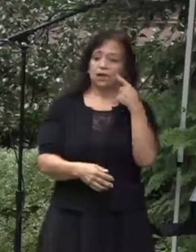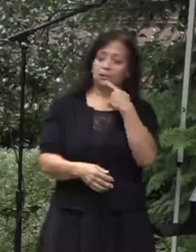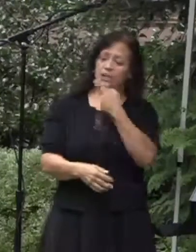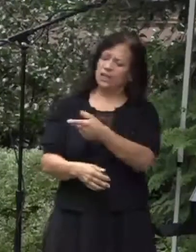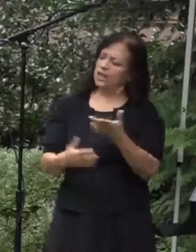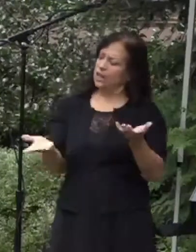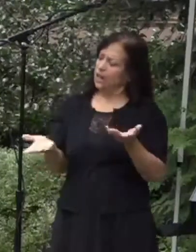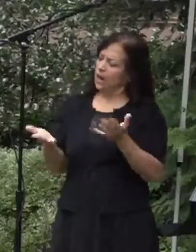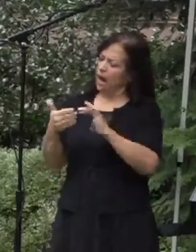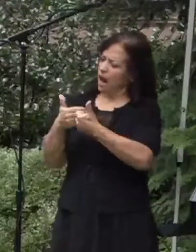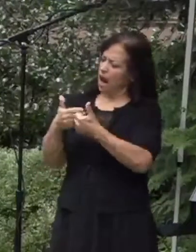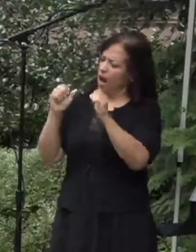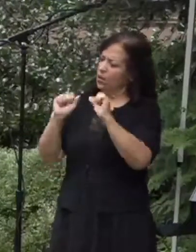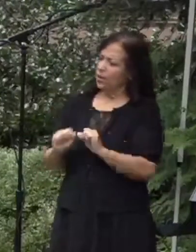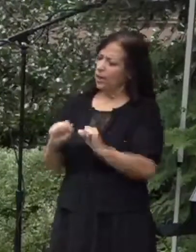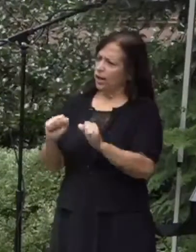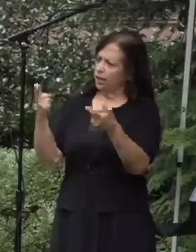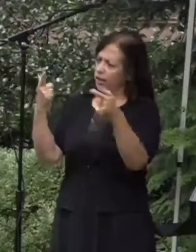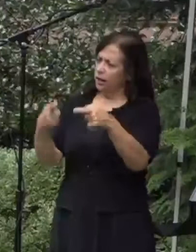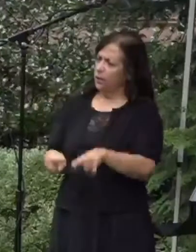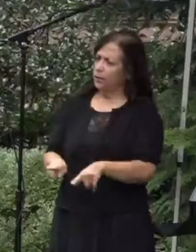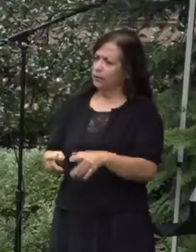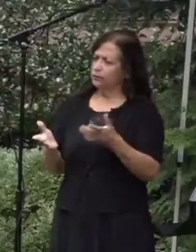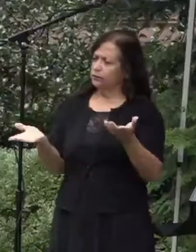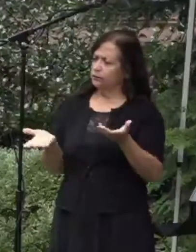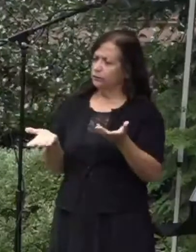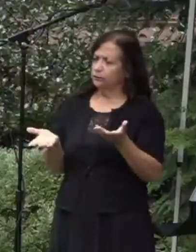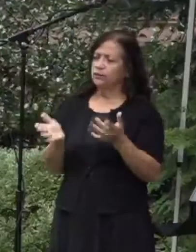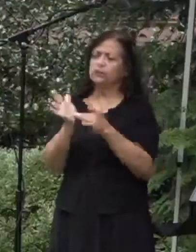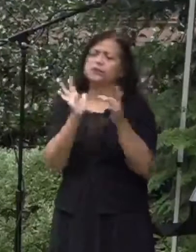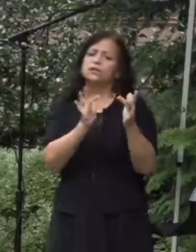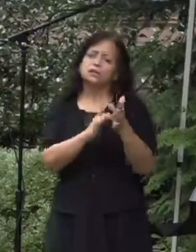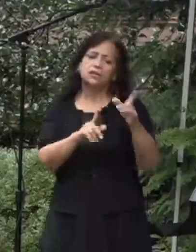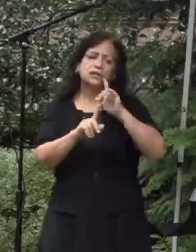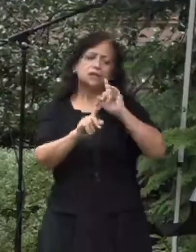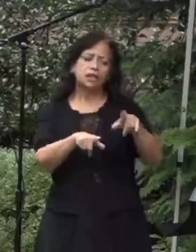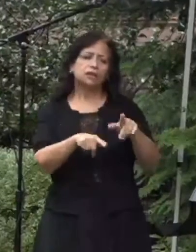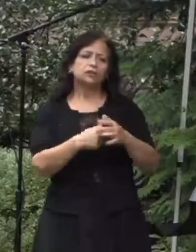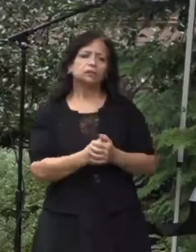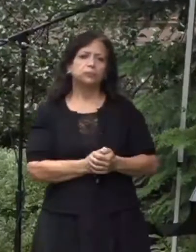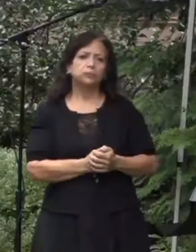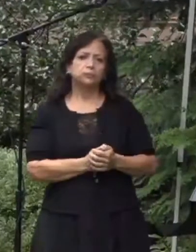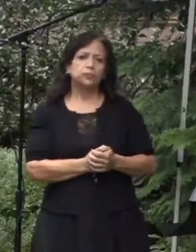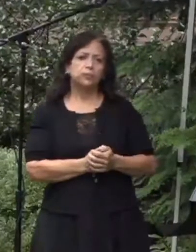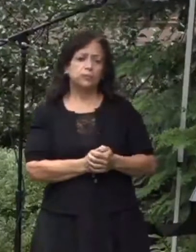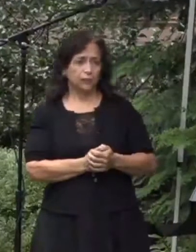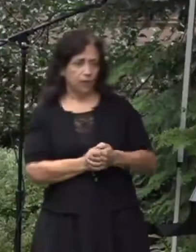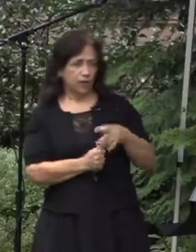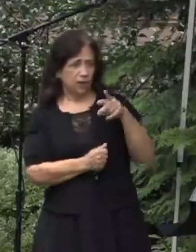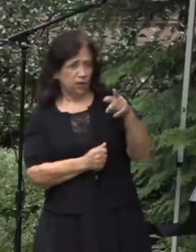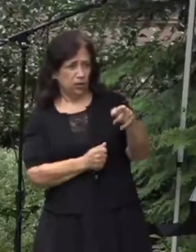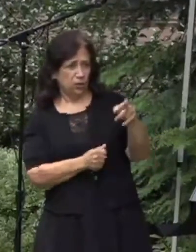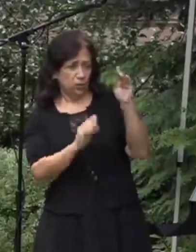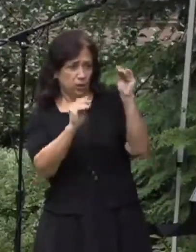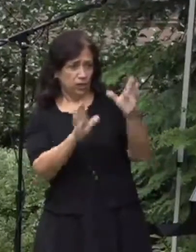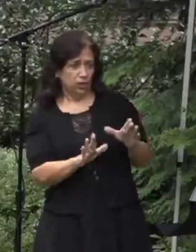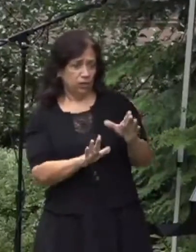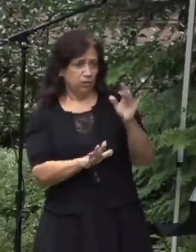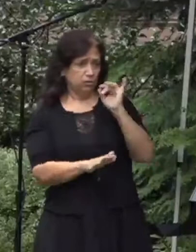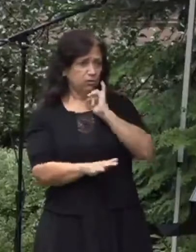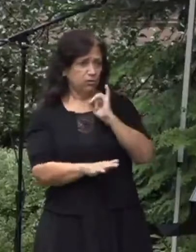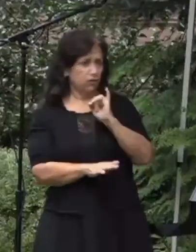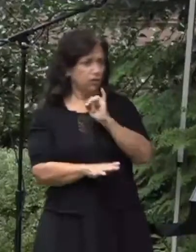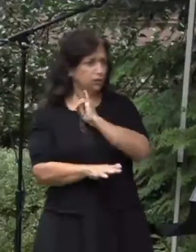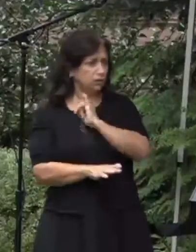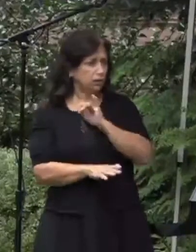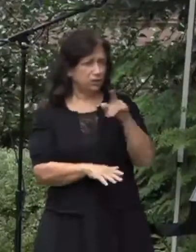to him, "How can these things be?" Jesus answered him, "Aren't you a teacher of Israel, and yet